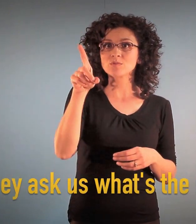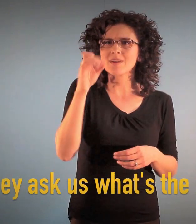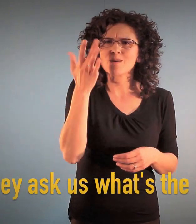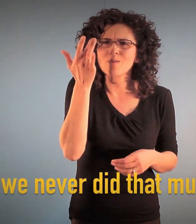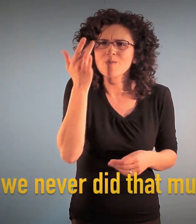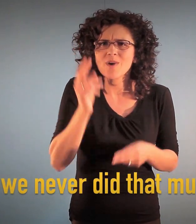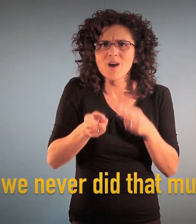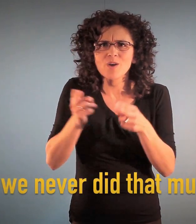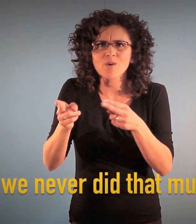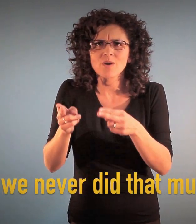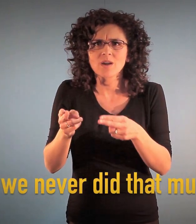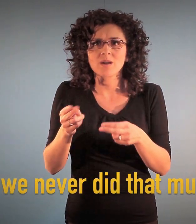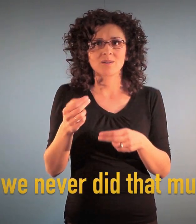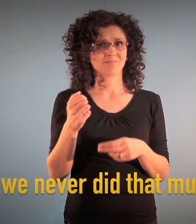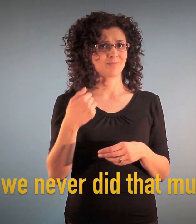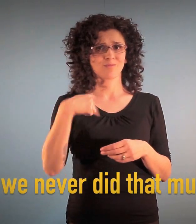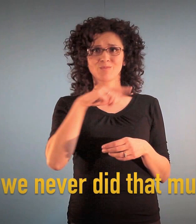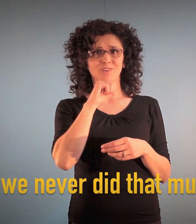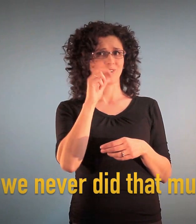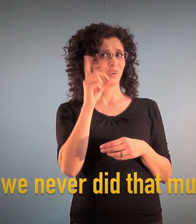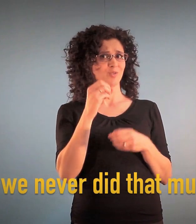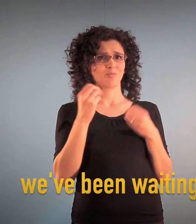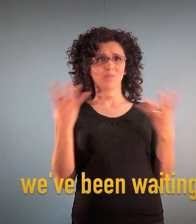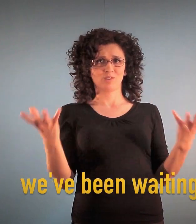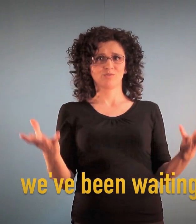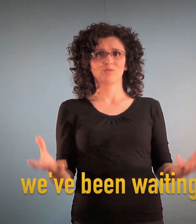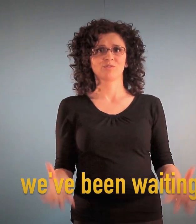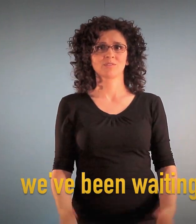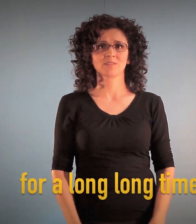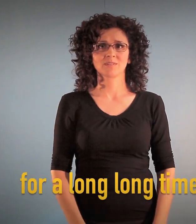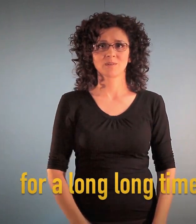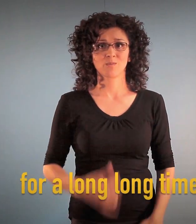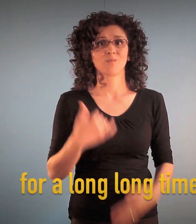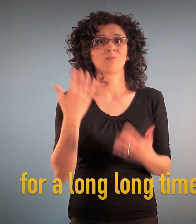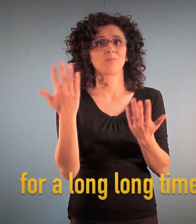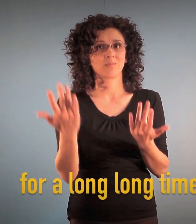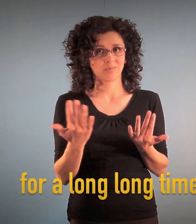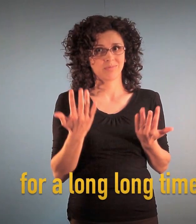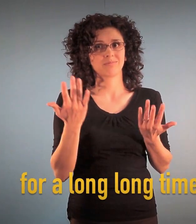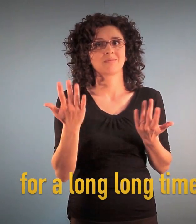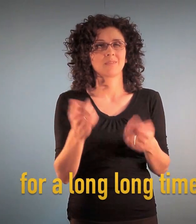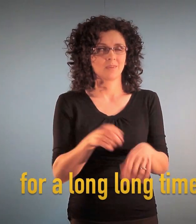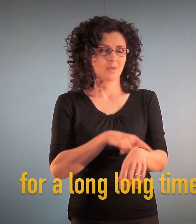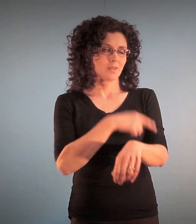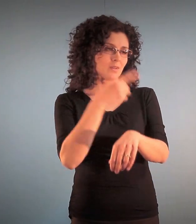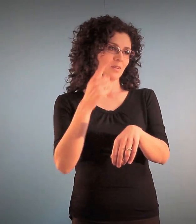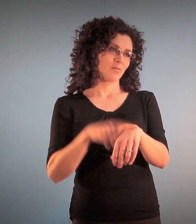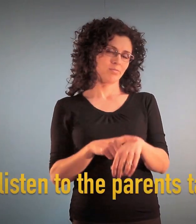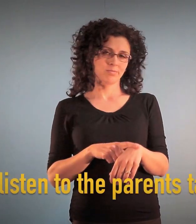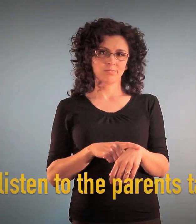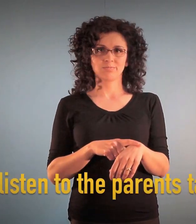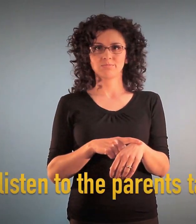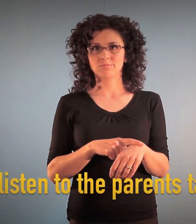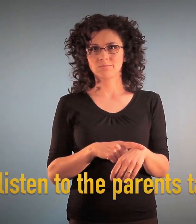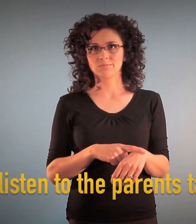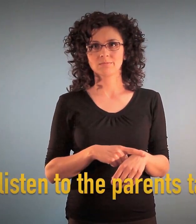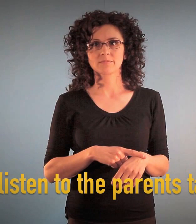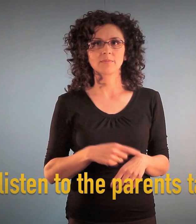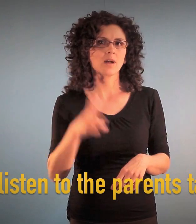much We've been waiting for our own time Listen to the parents